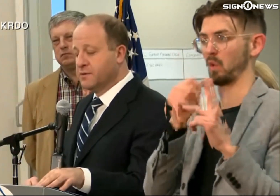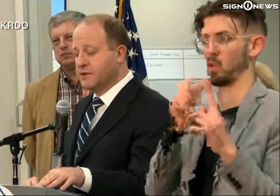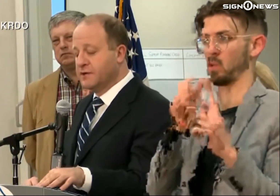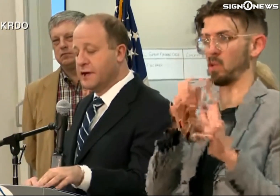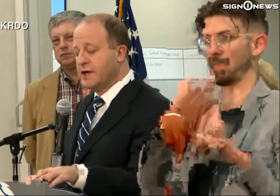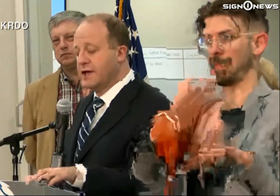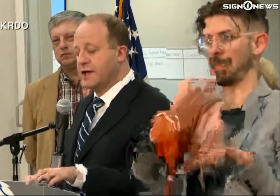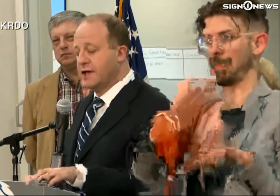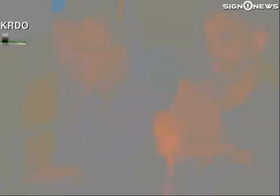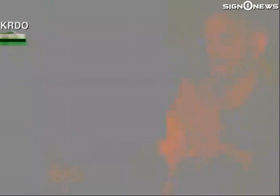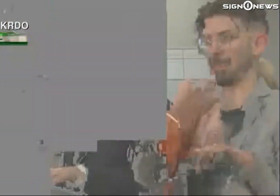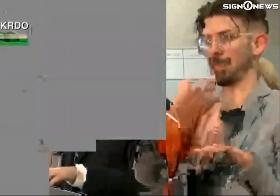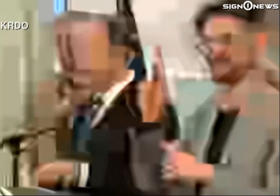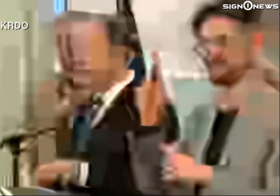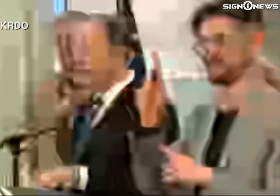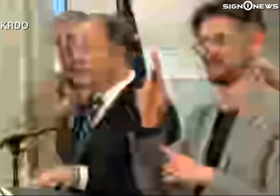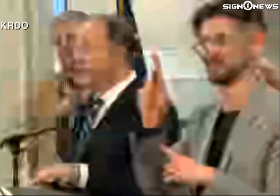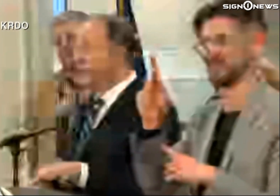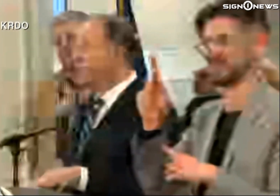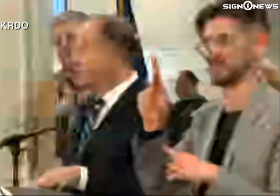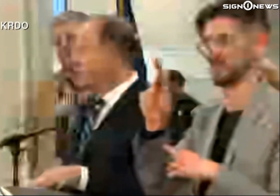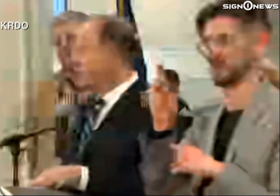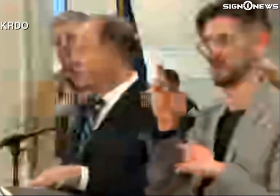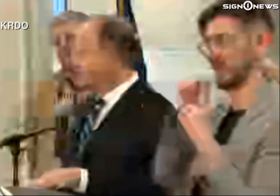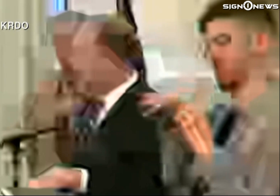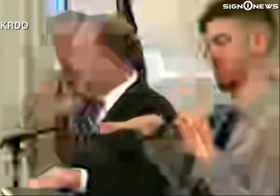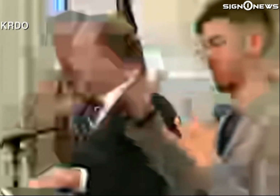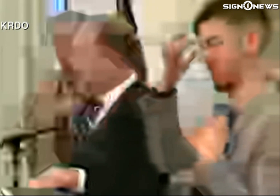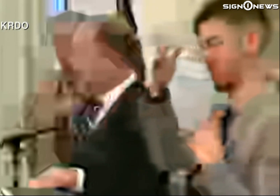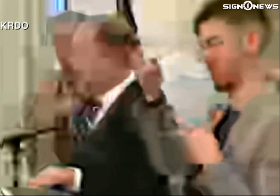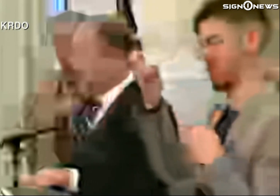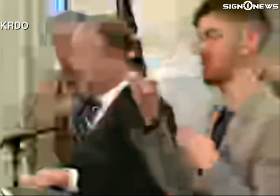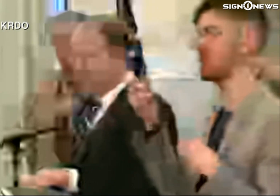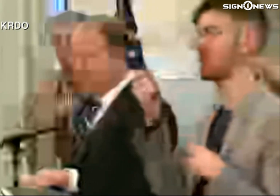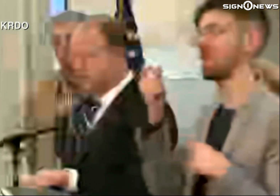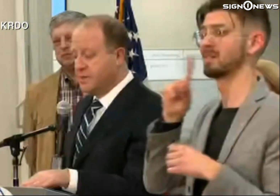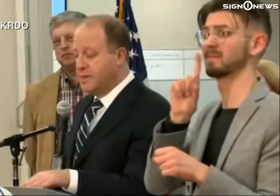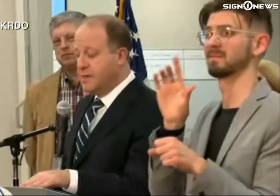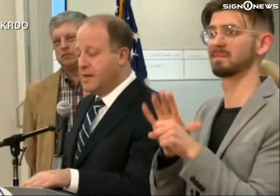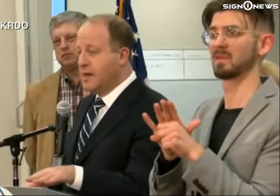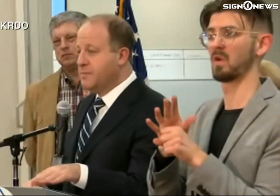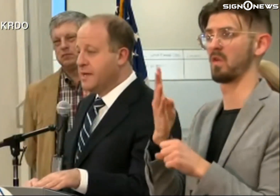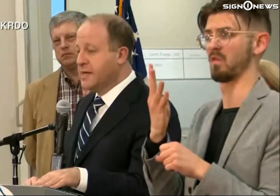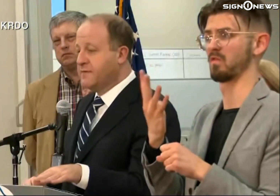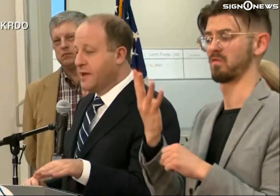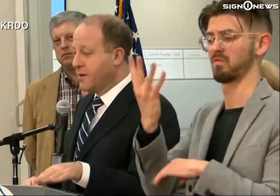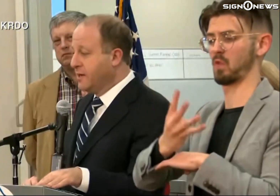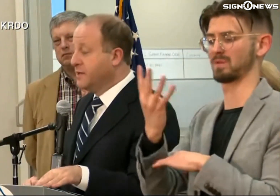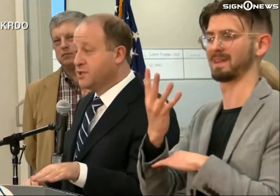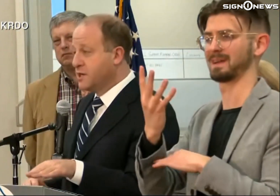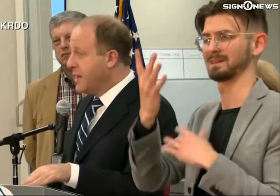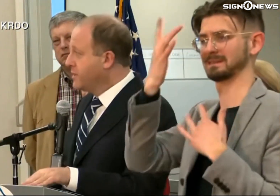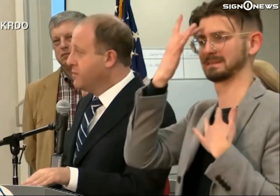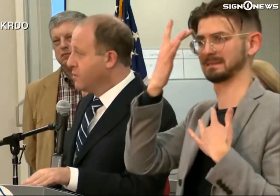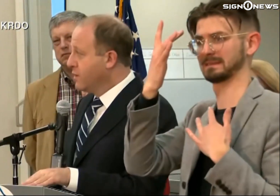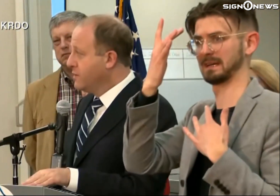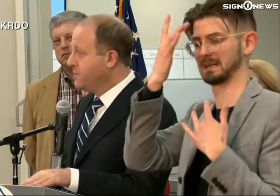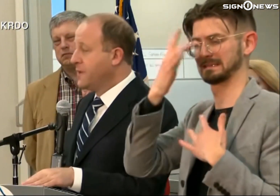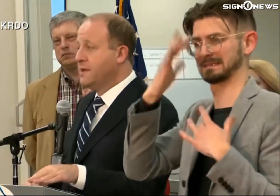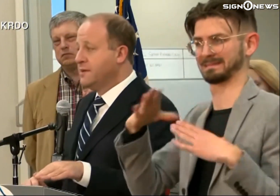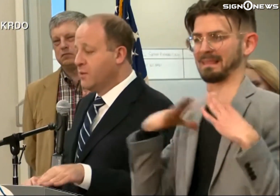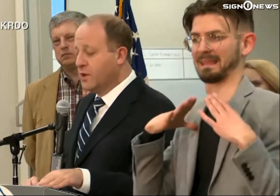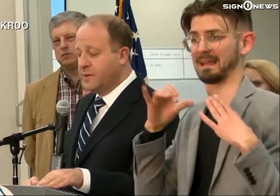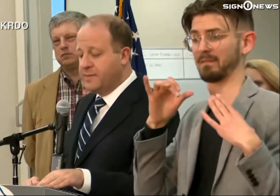who's vulnerable. There is a guaranteed 4 days of sick leave for people in those fields, meaning if they are ill, they should not go to